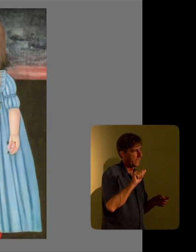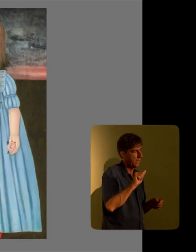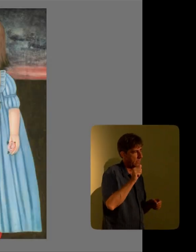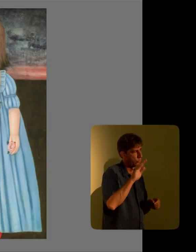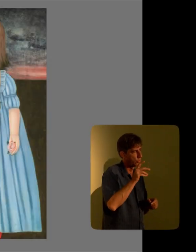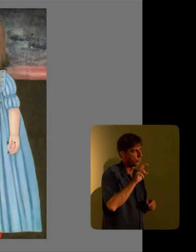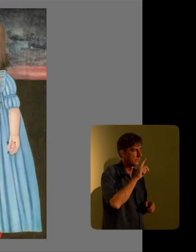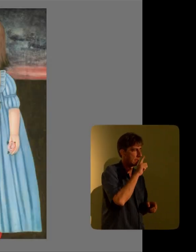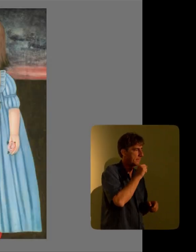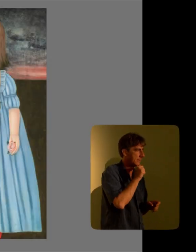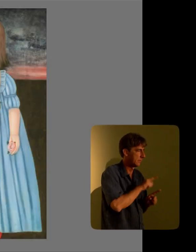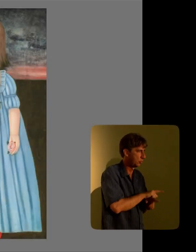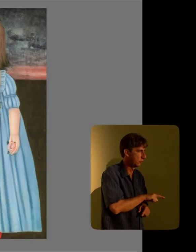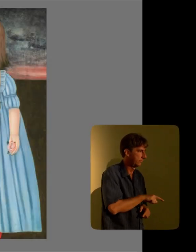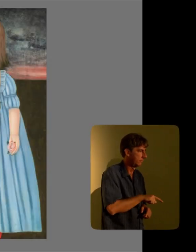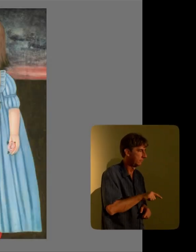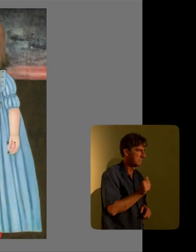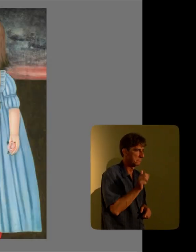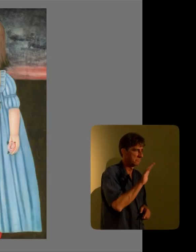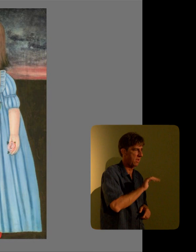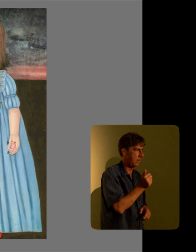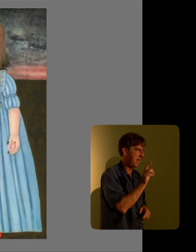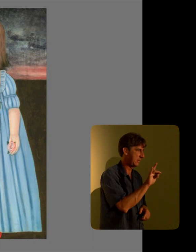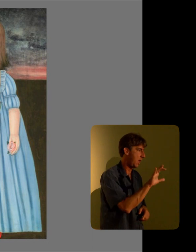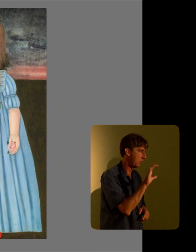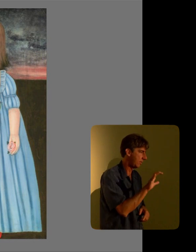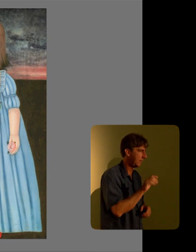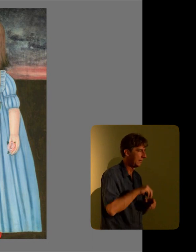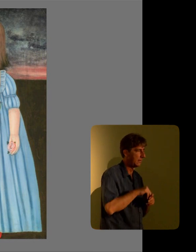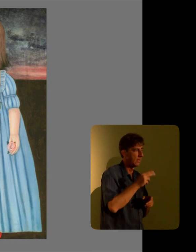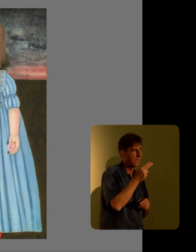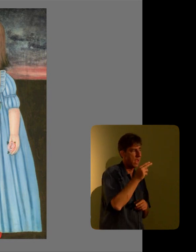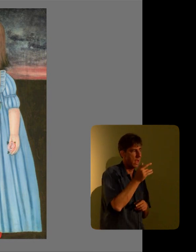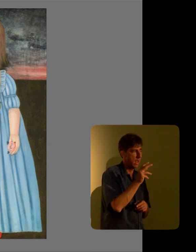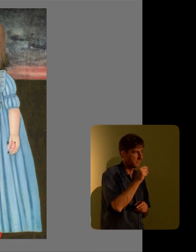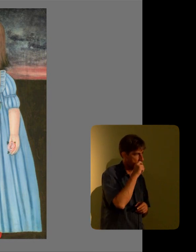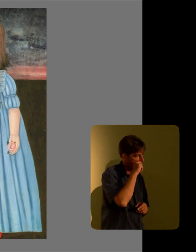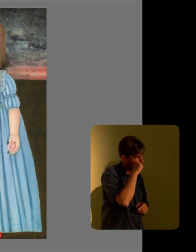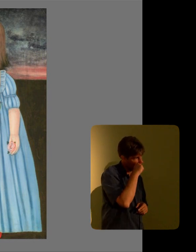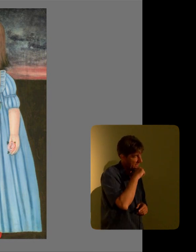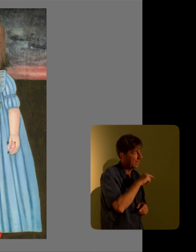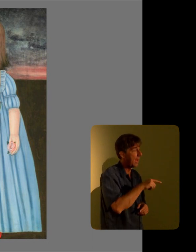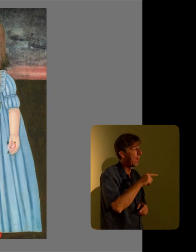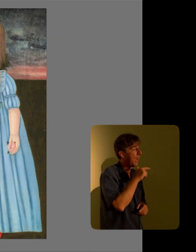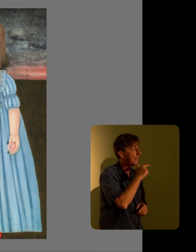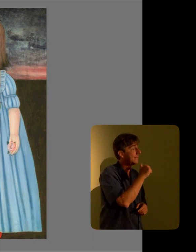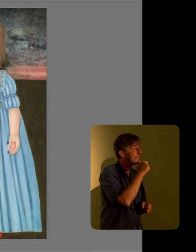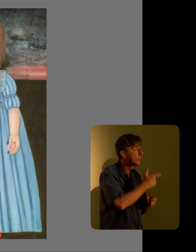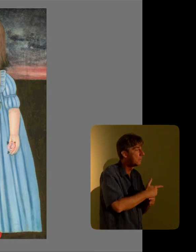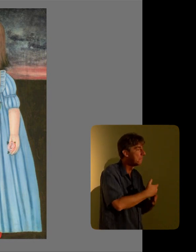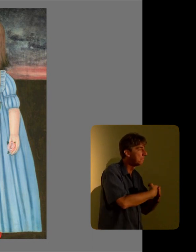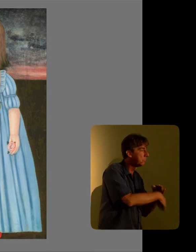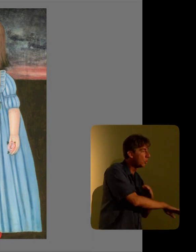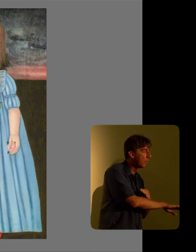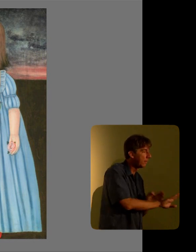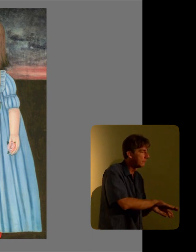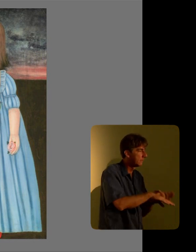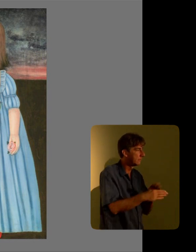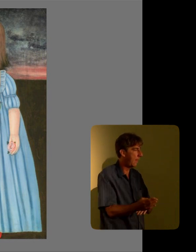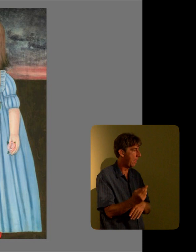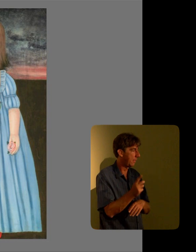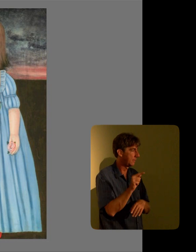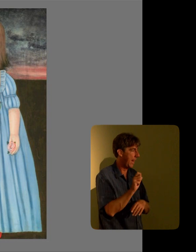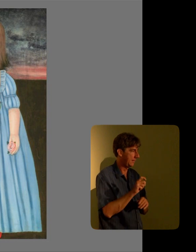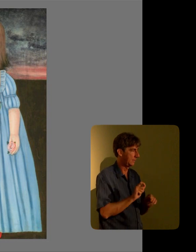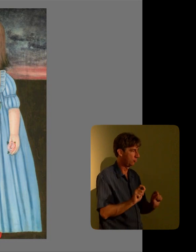stepsister, done in Hampton about 1800. And it's inscribed with the sitter's birth and death dates, and she died on April